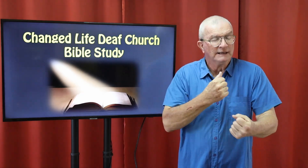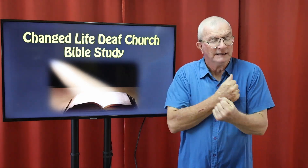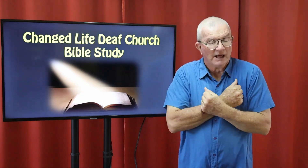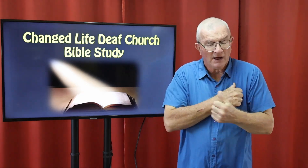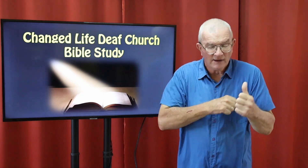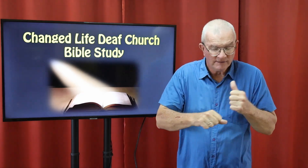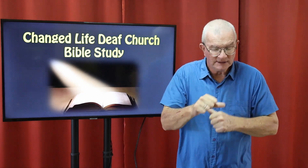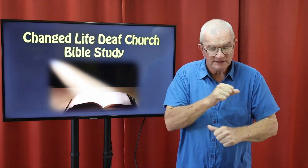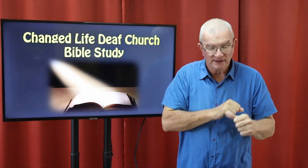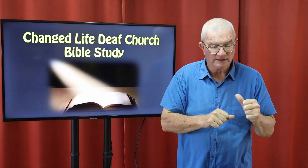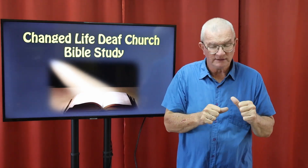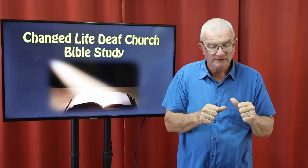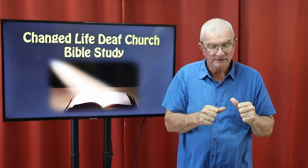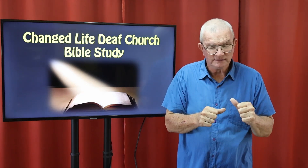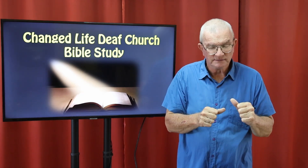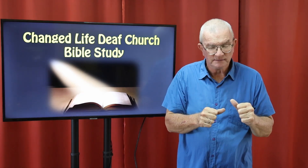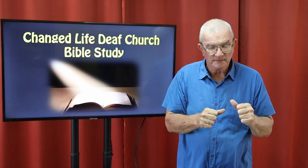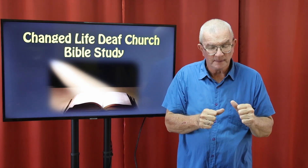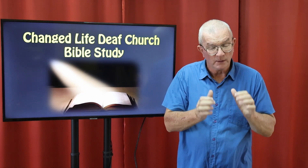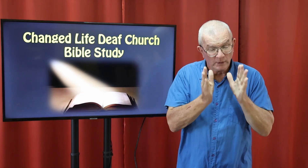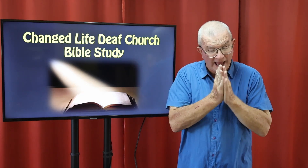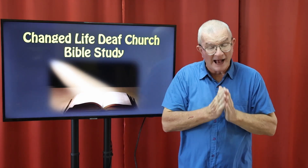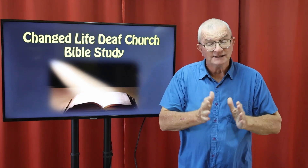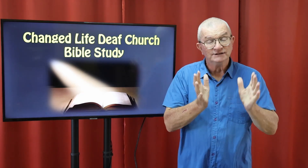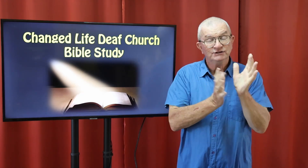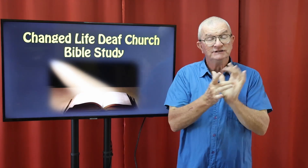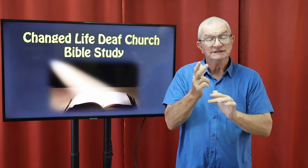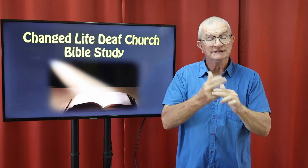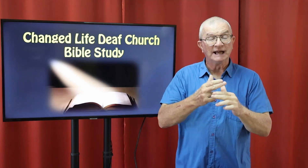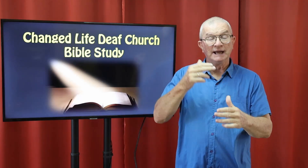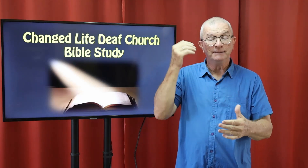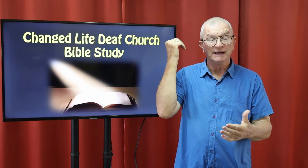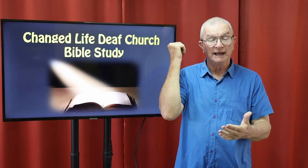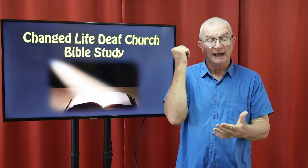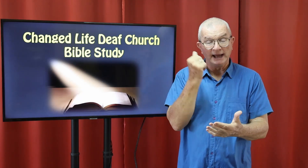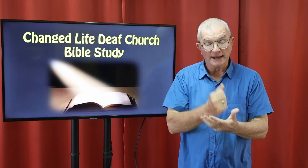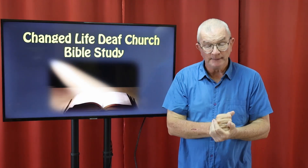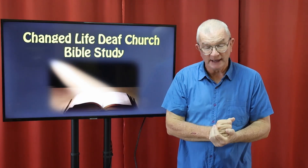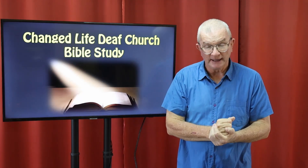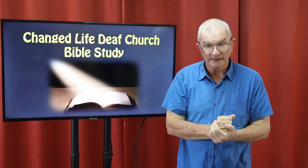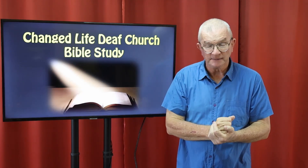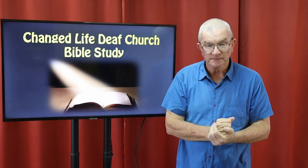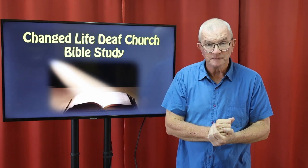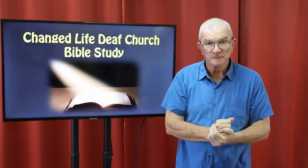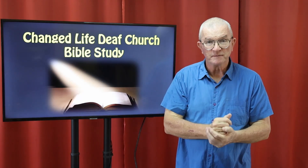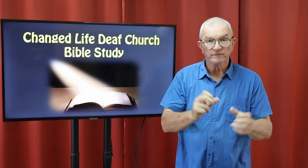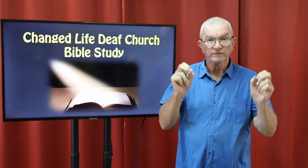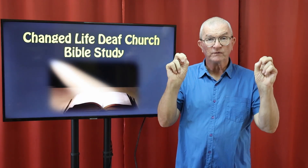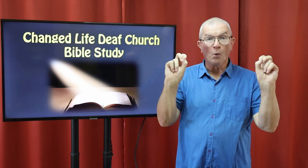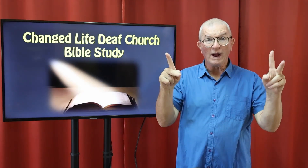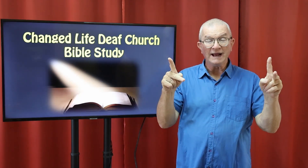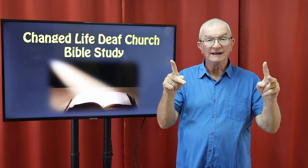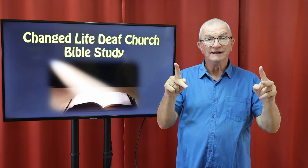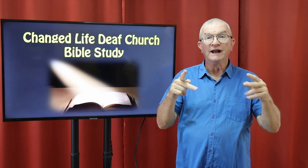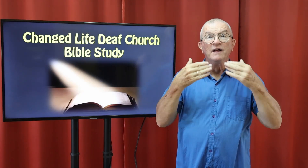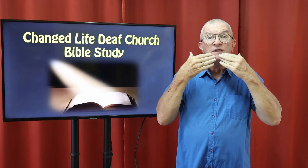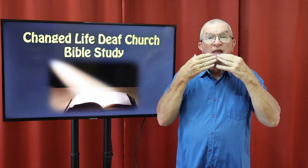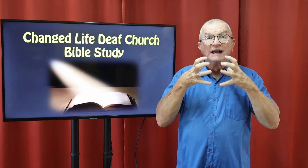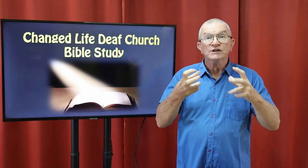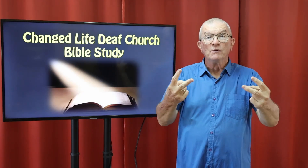each other and love each other. We ask in Jesus' name, amen. Okay, thank you